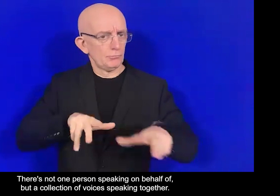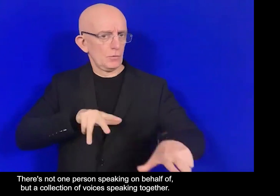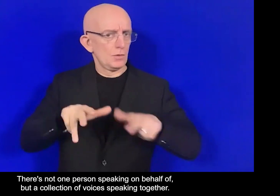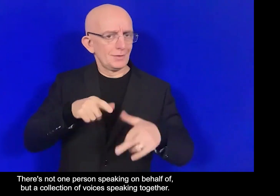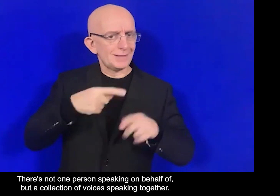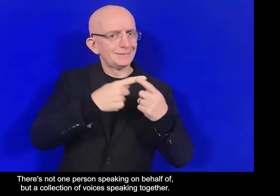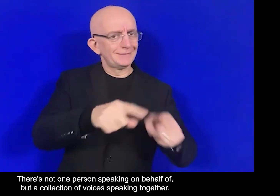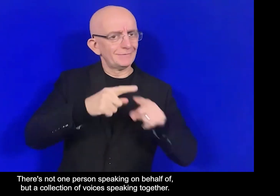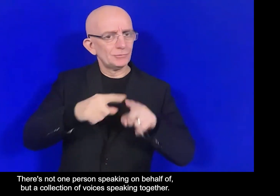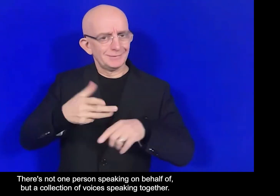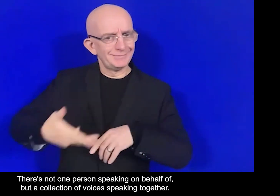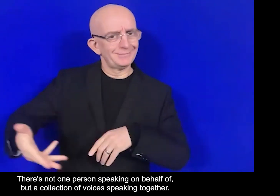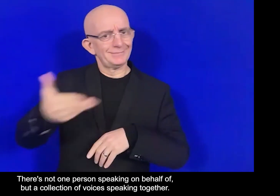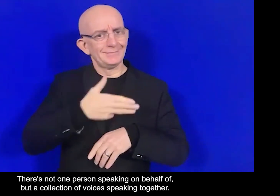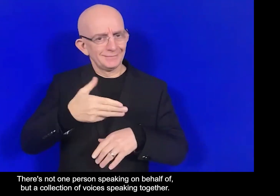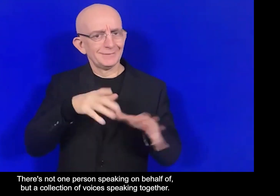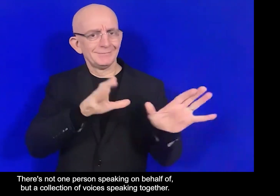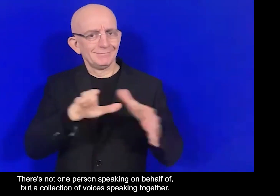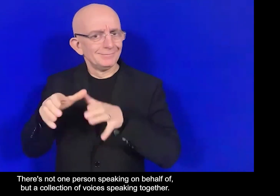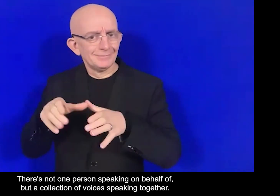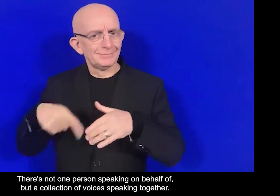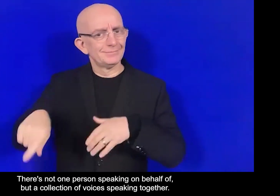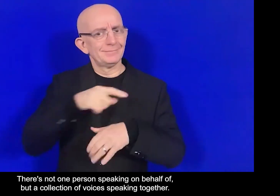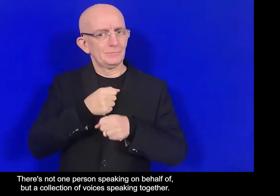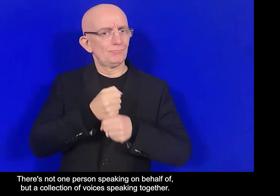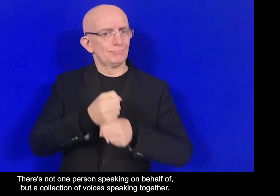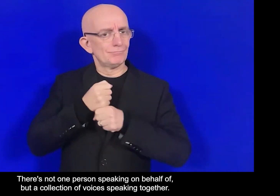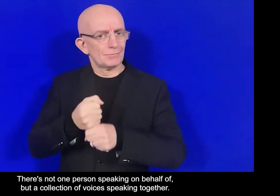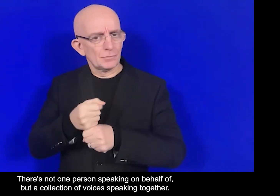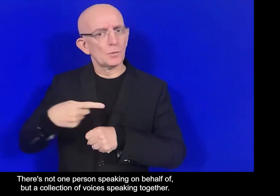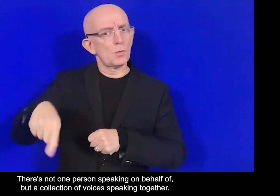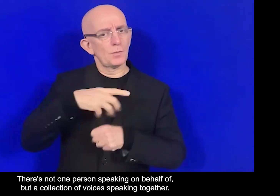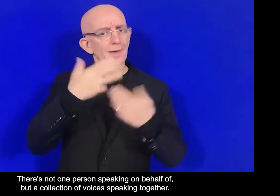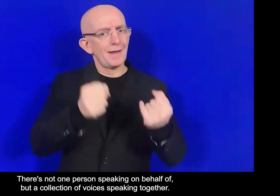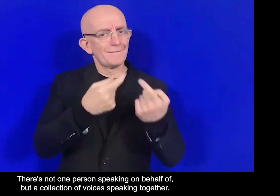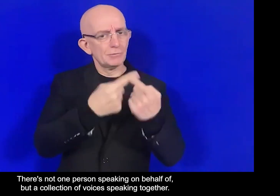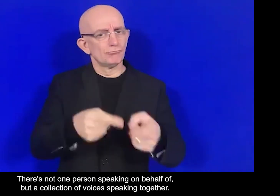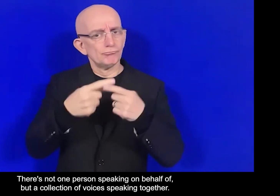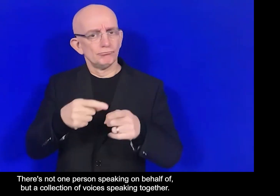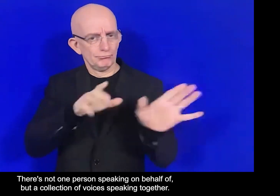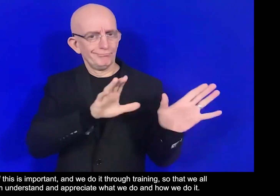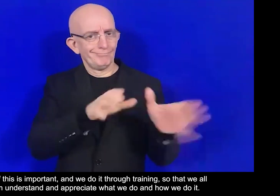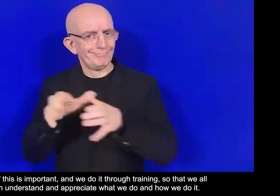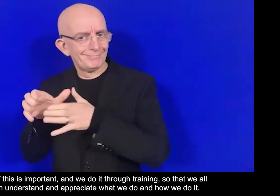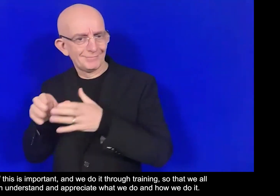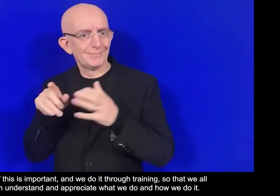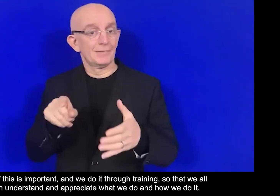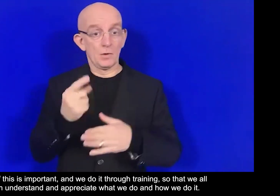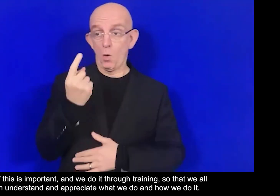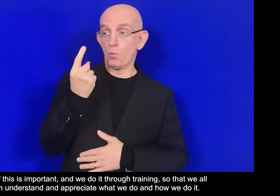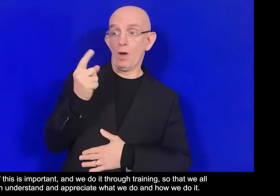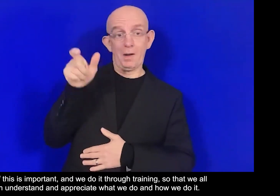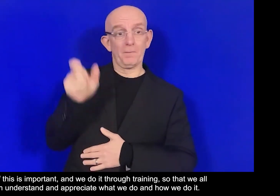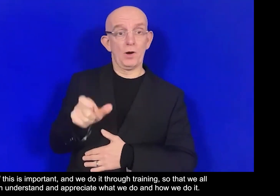There's not one person speaking on behalf of, but a collection of voices speaking together. All of this